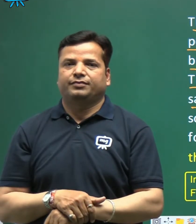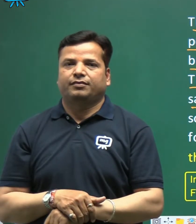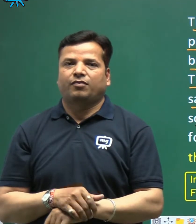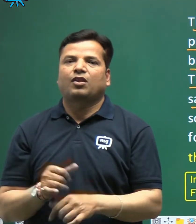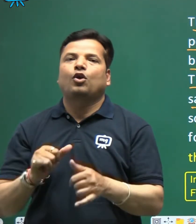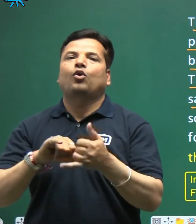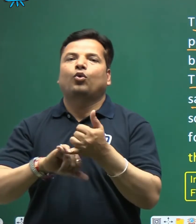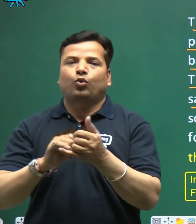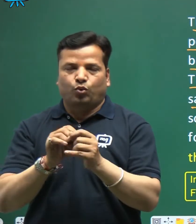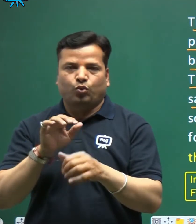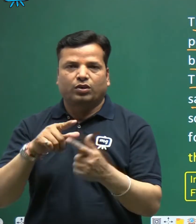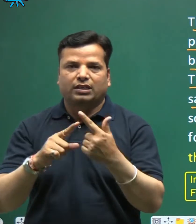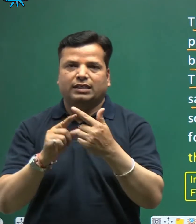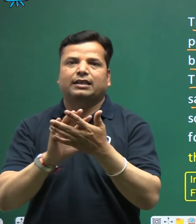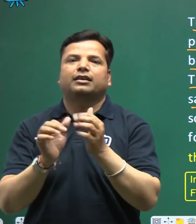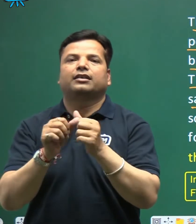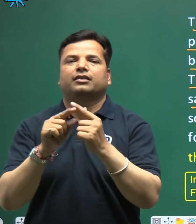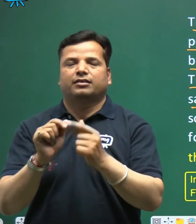so that